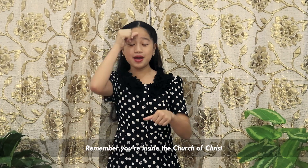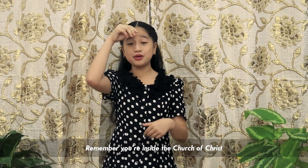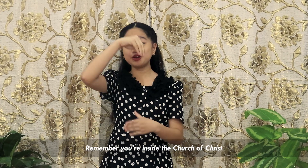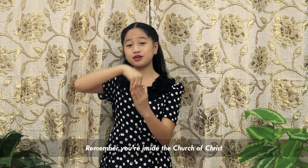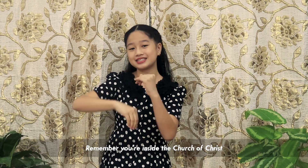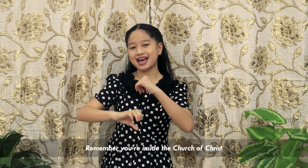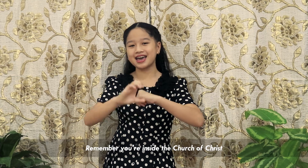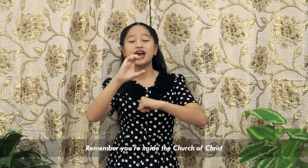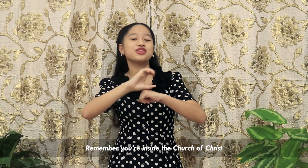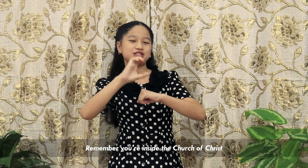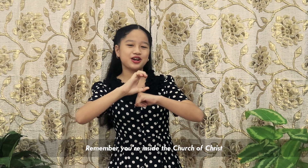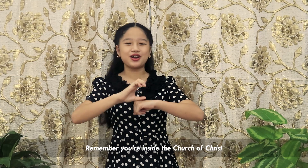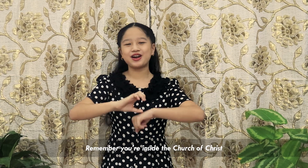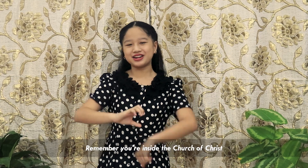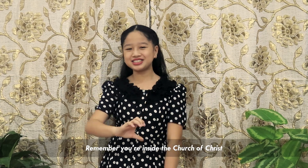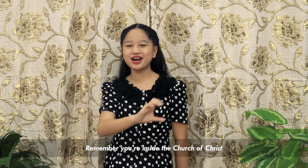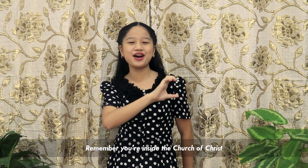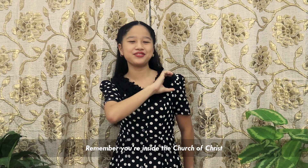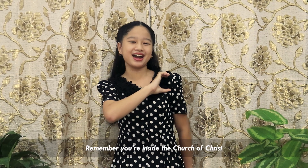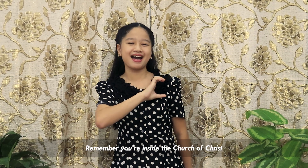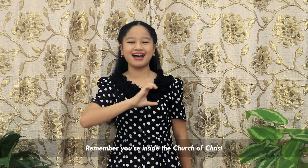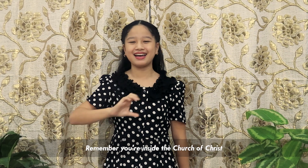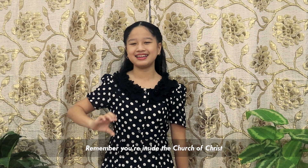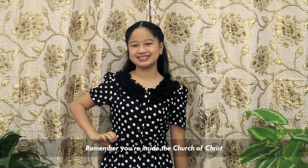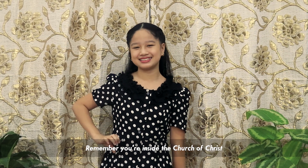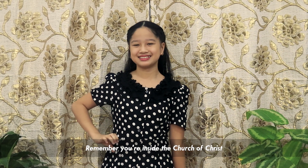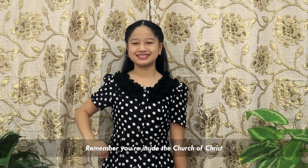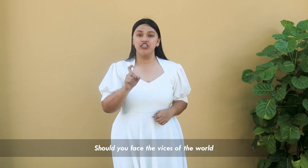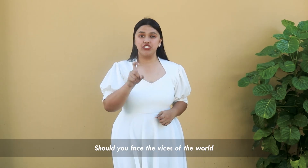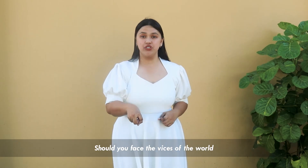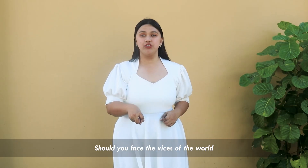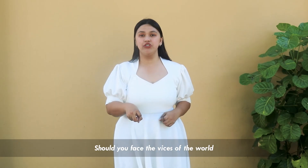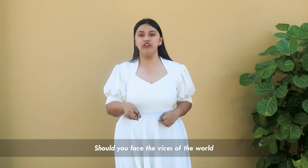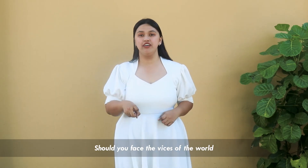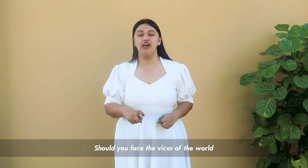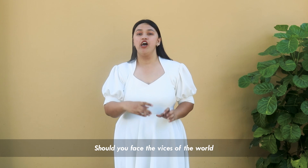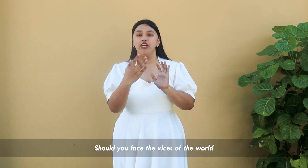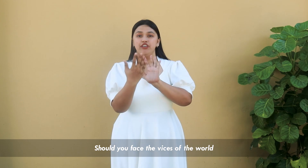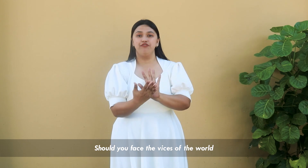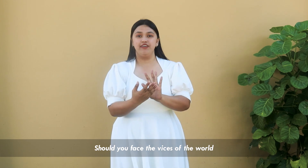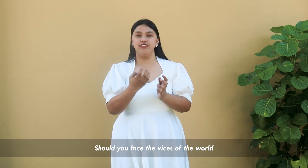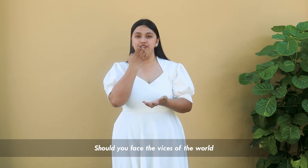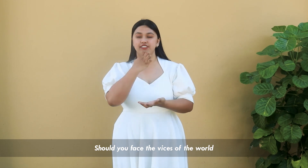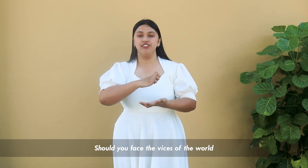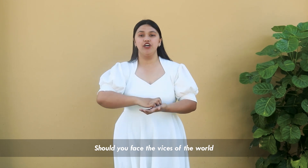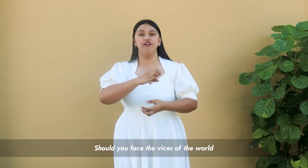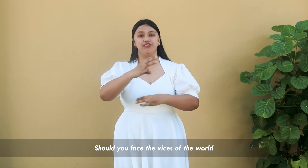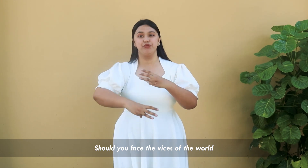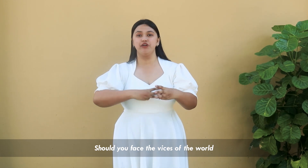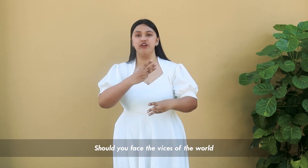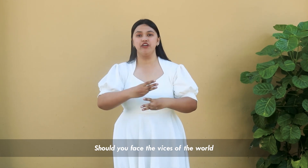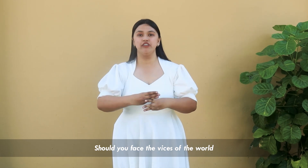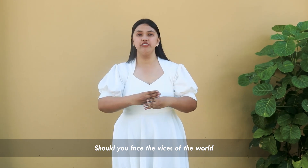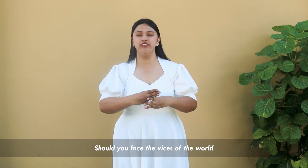Remember you're inside the Church of Christ Should you face the vices